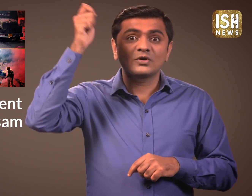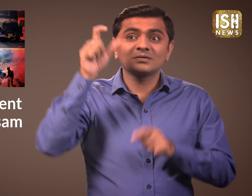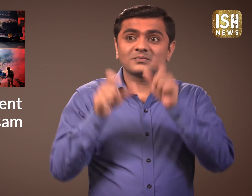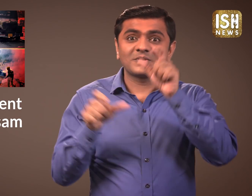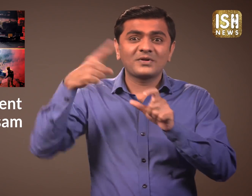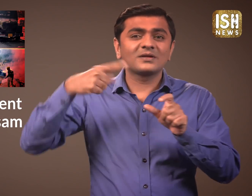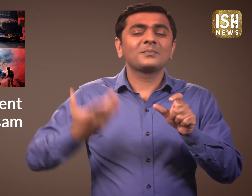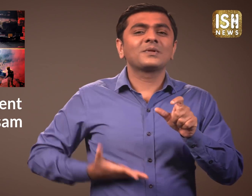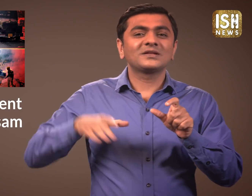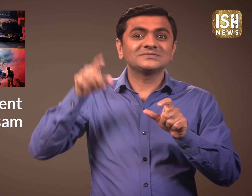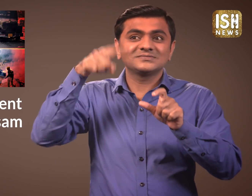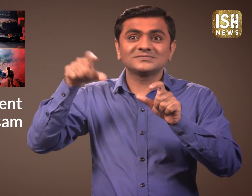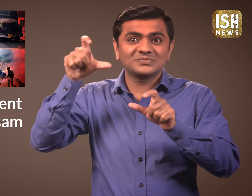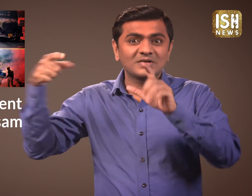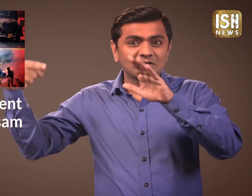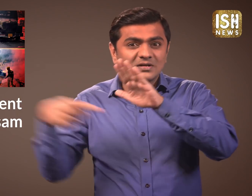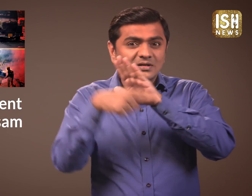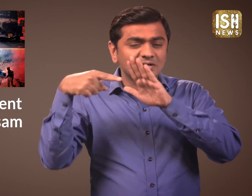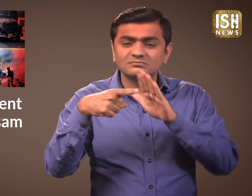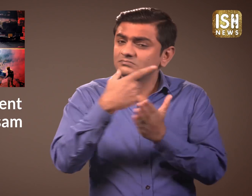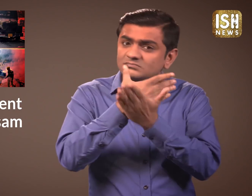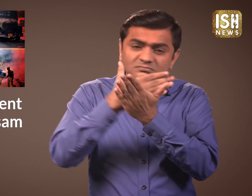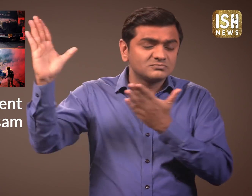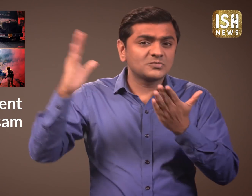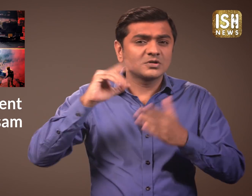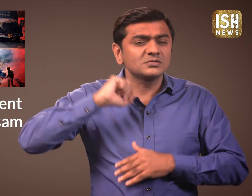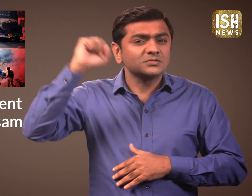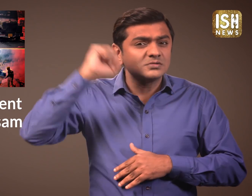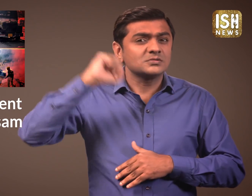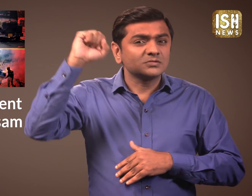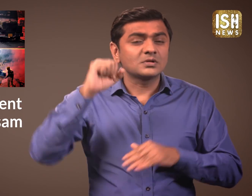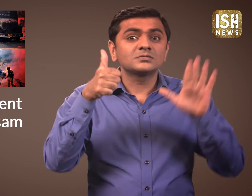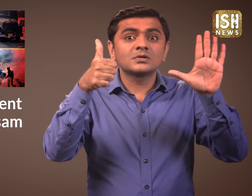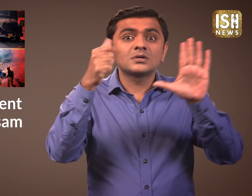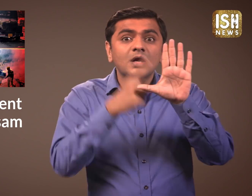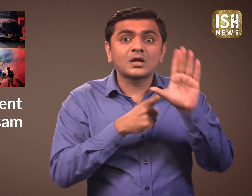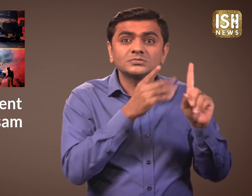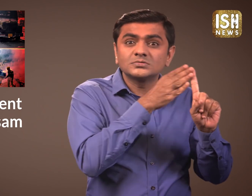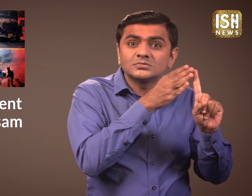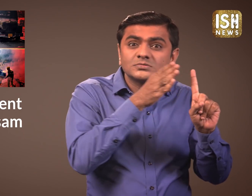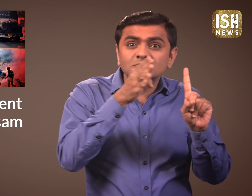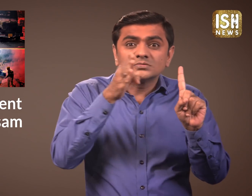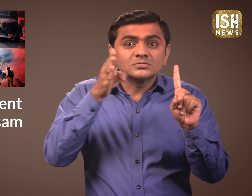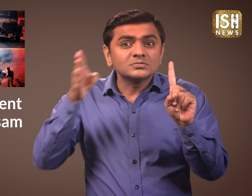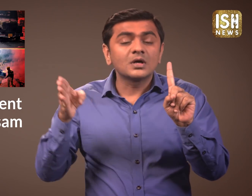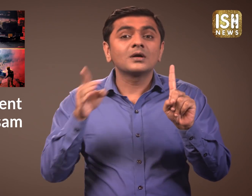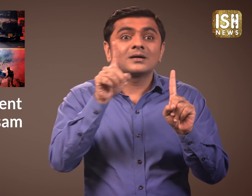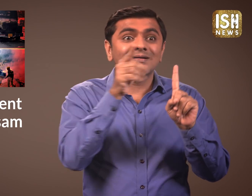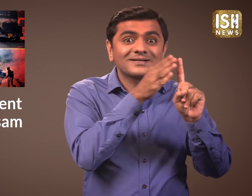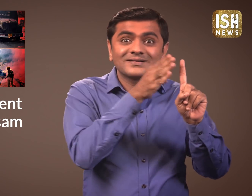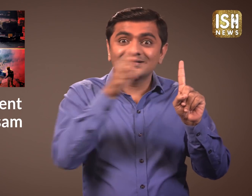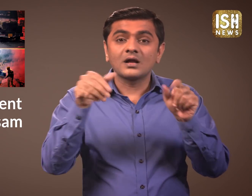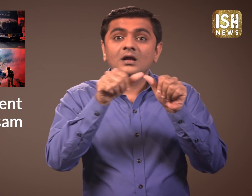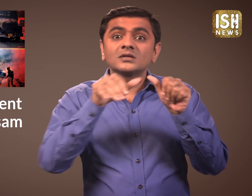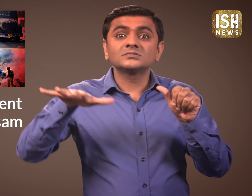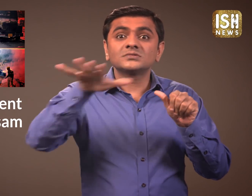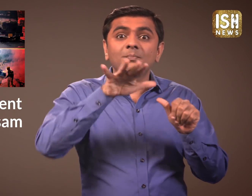foreign Bengali immigrants to leave. They protested for 6 years, during which 80-85 Assamese people